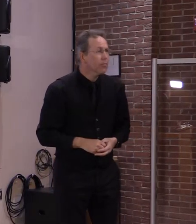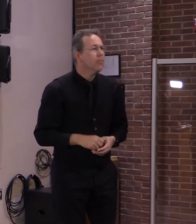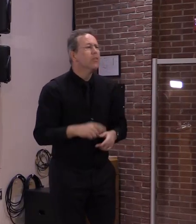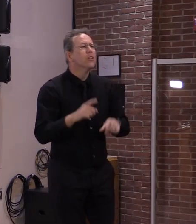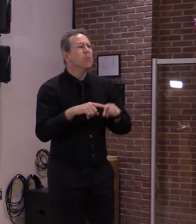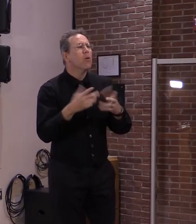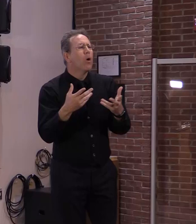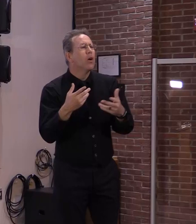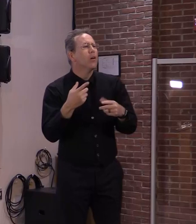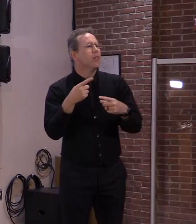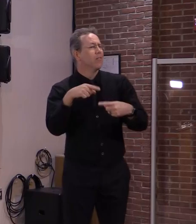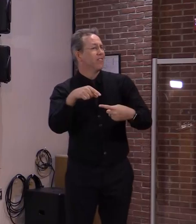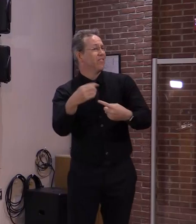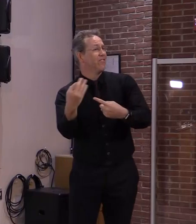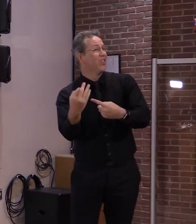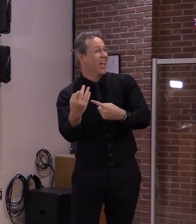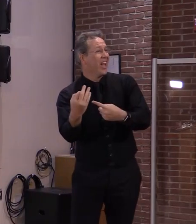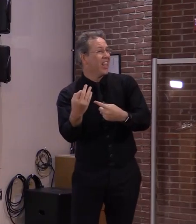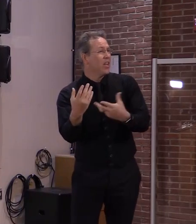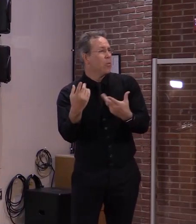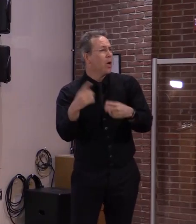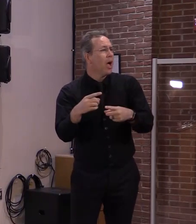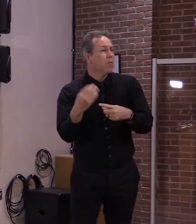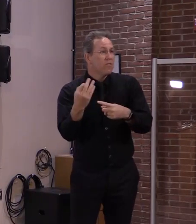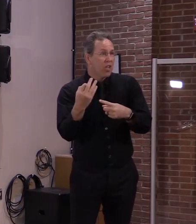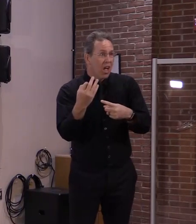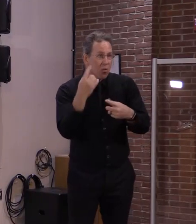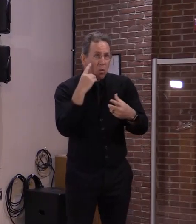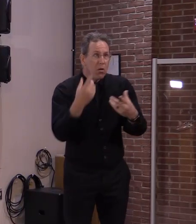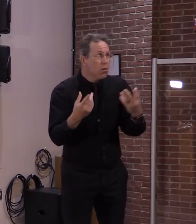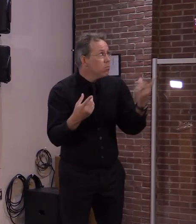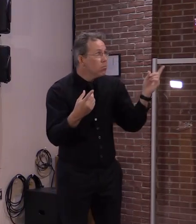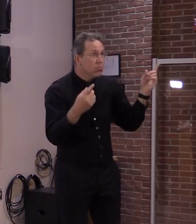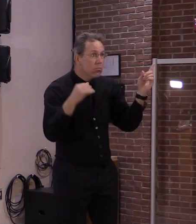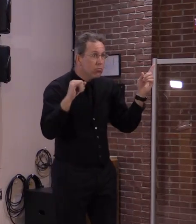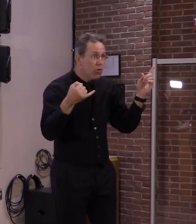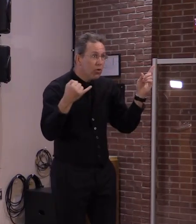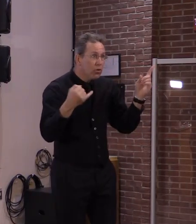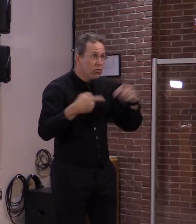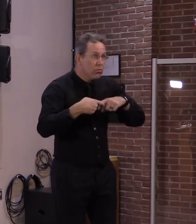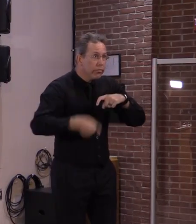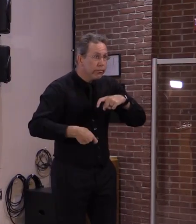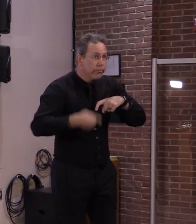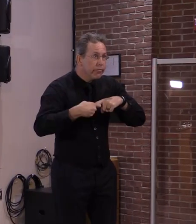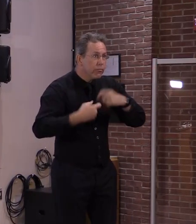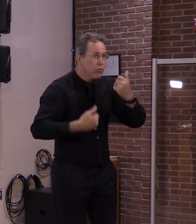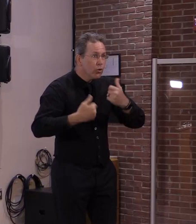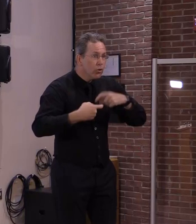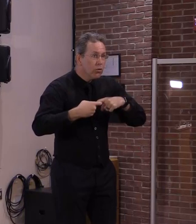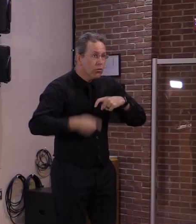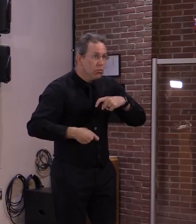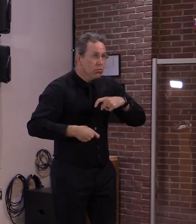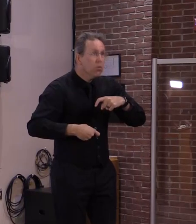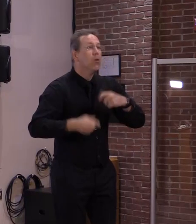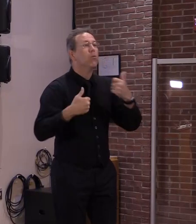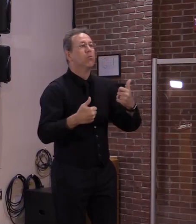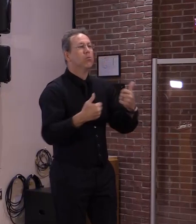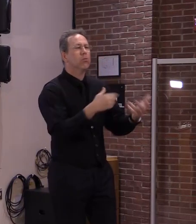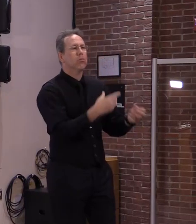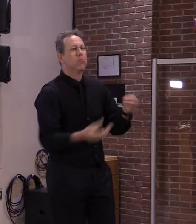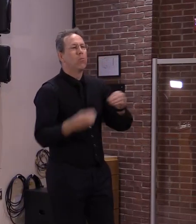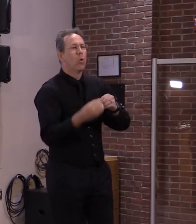expand appointments even further if that pause is lifted in order to get shots in arms quicker.